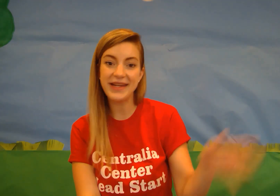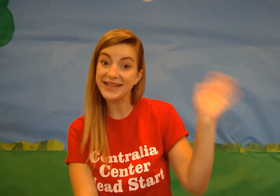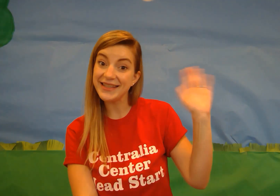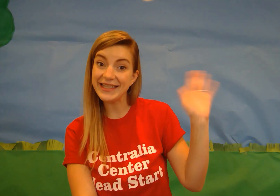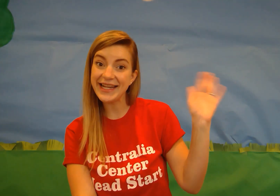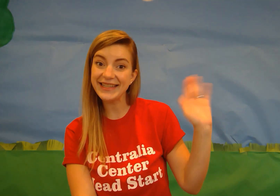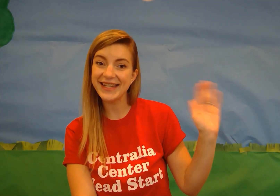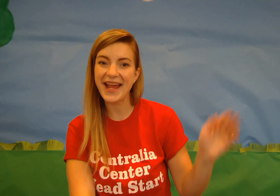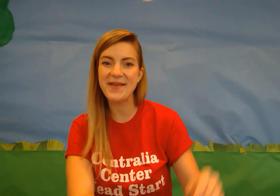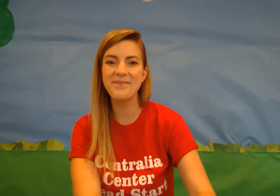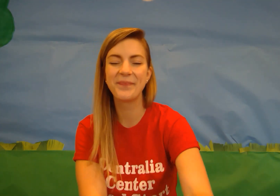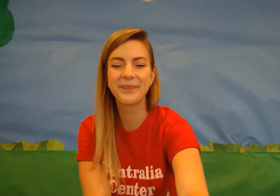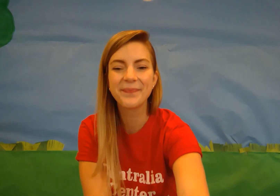me. See you next time! Bye! Bye!